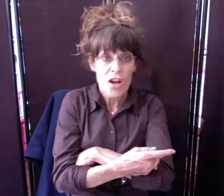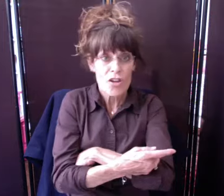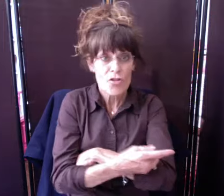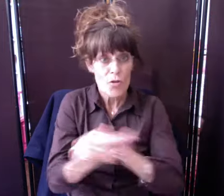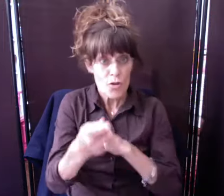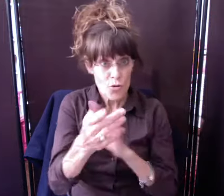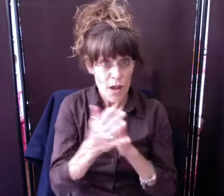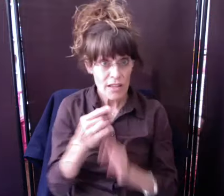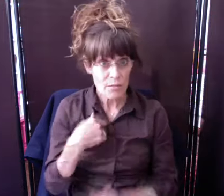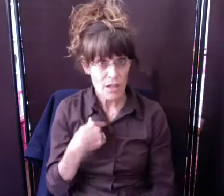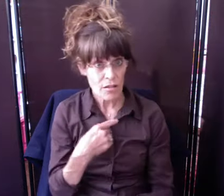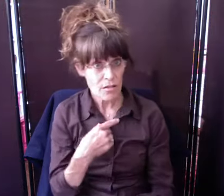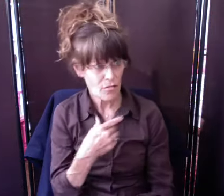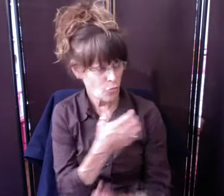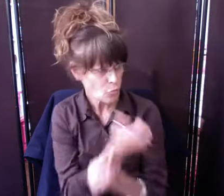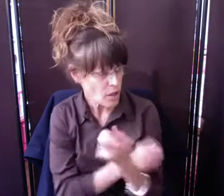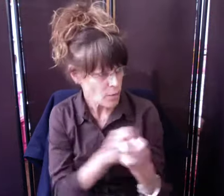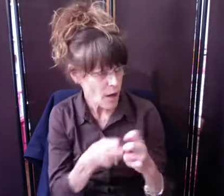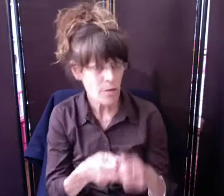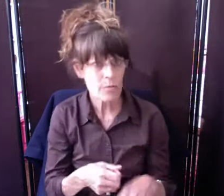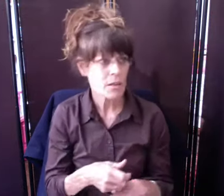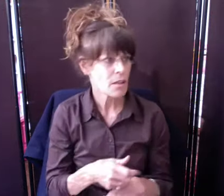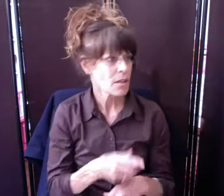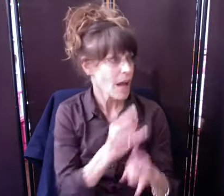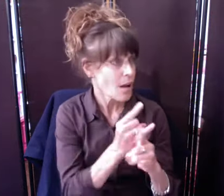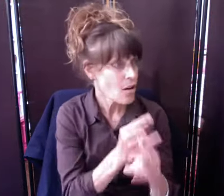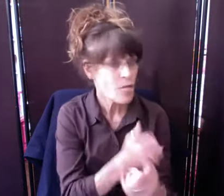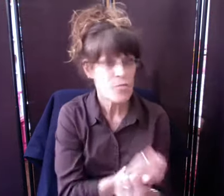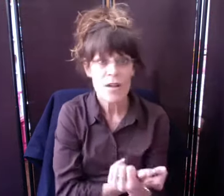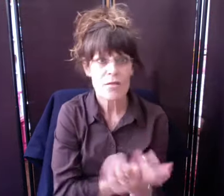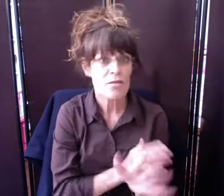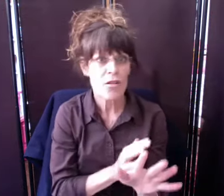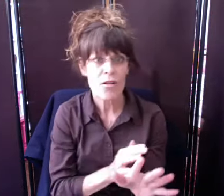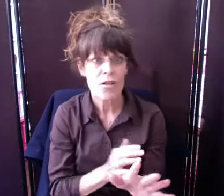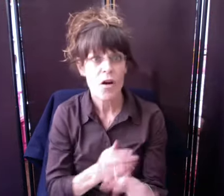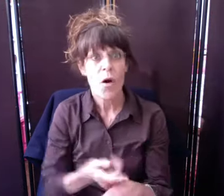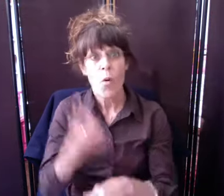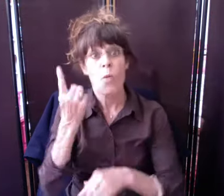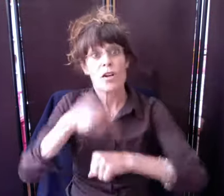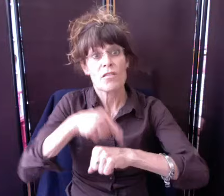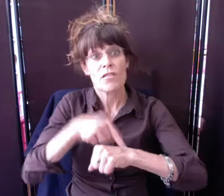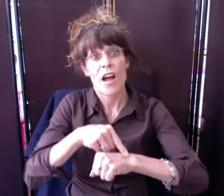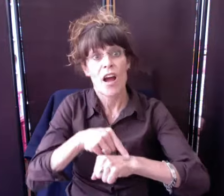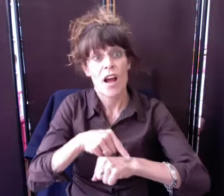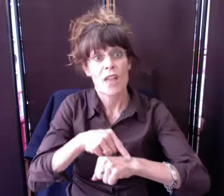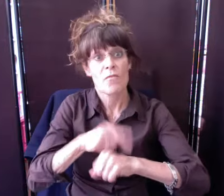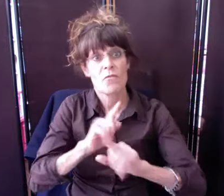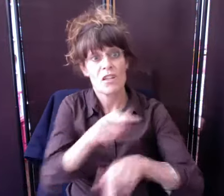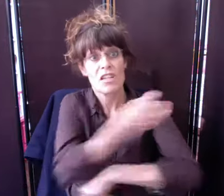was, I had also quit. By that time, I'd had a really bad bout with cocaine, ended up in the hospital, blah, blah, blah. But I quit it on my own.